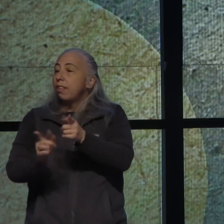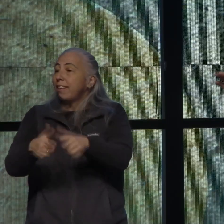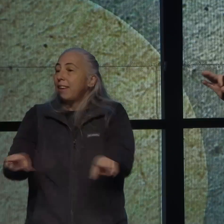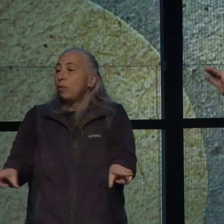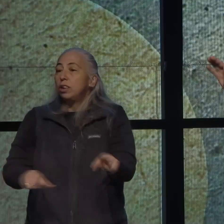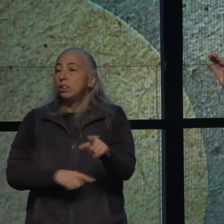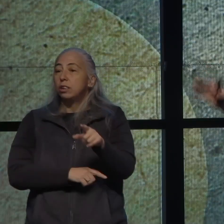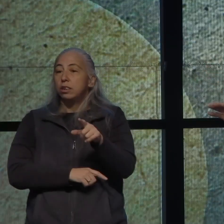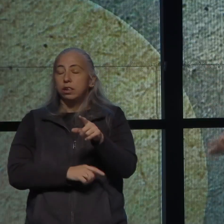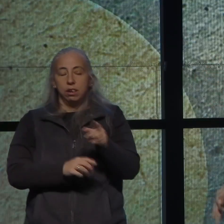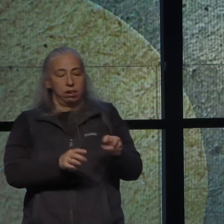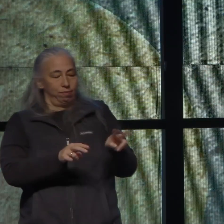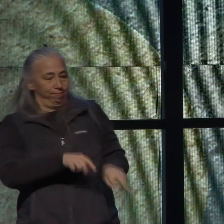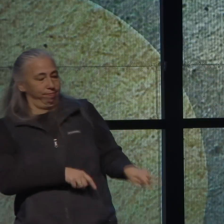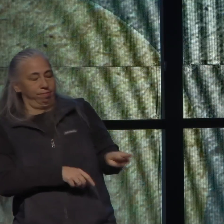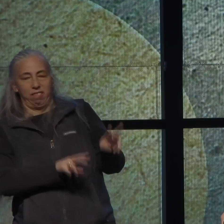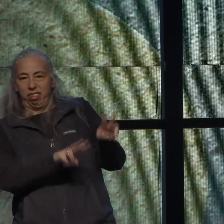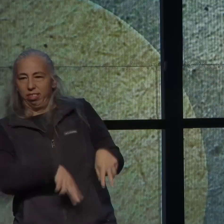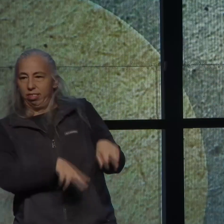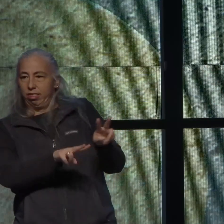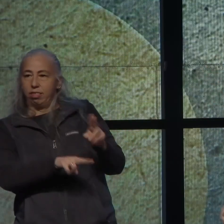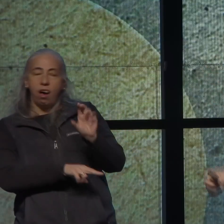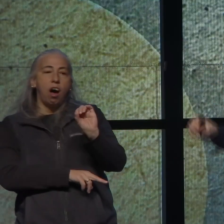Are you ready for this next statement?